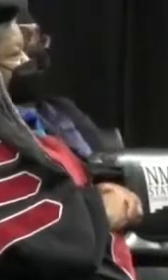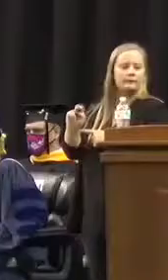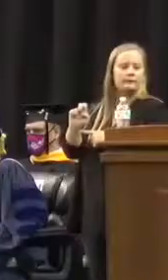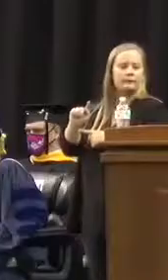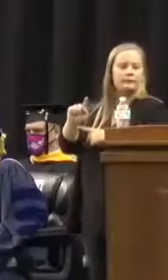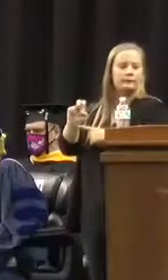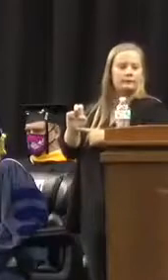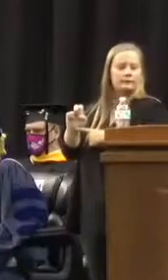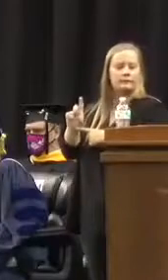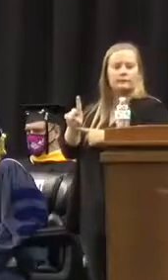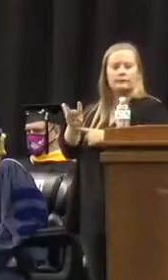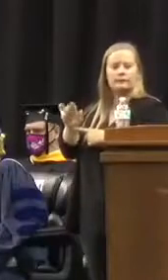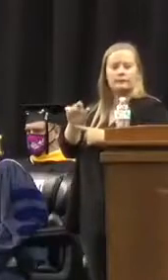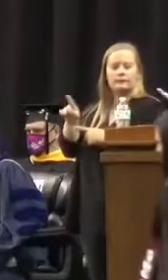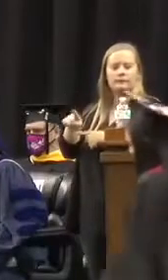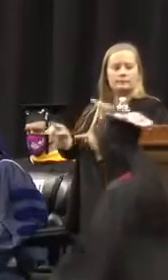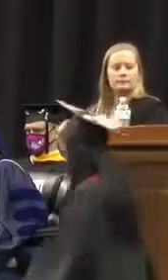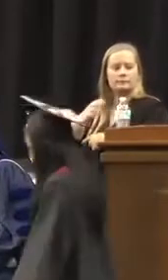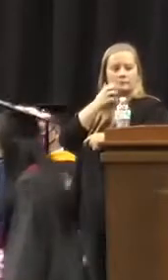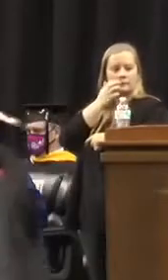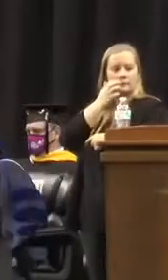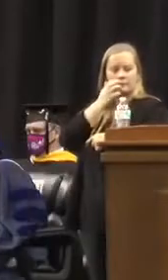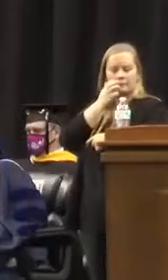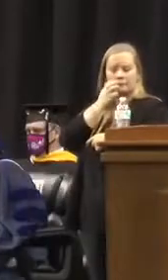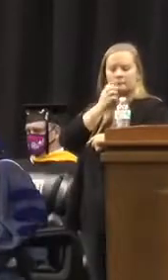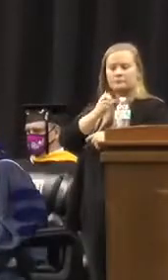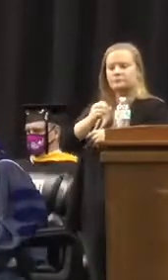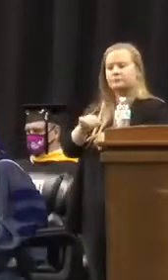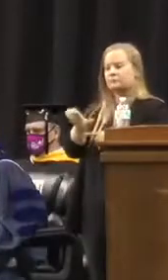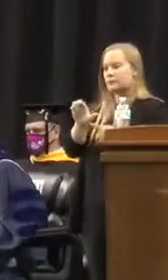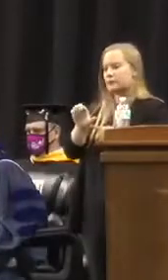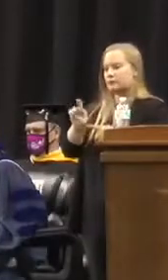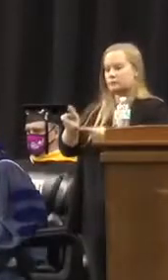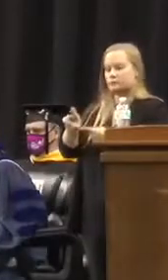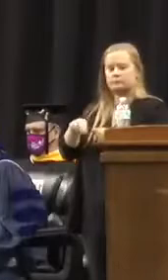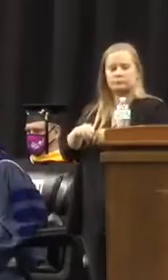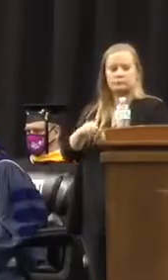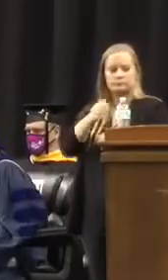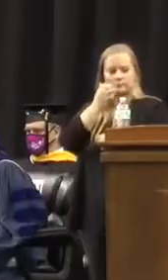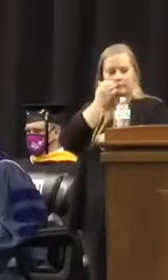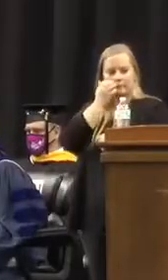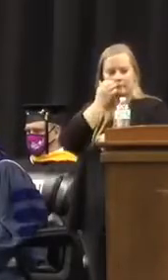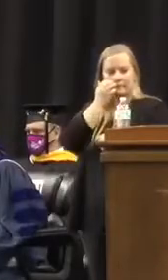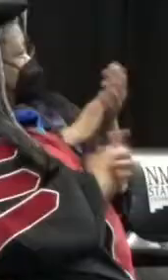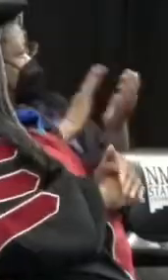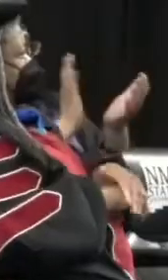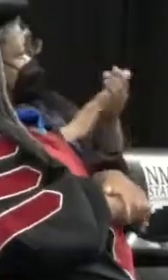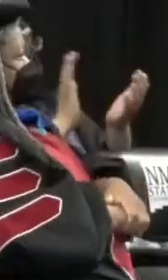Jeanette Desiree Diaz, Crimson Scholar.